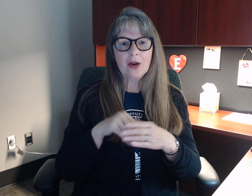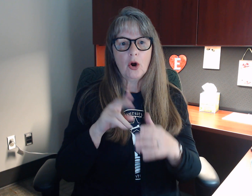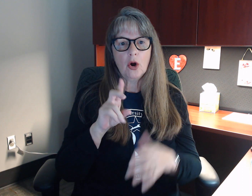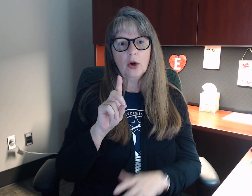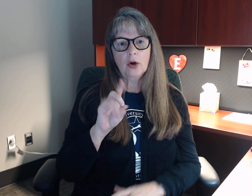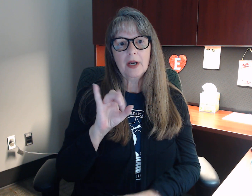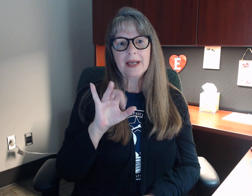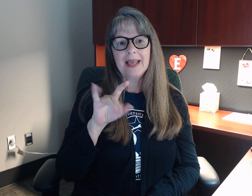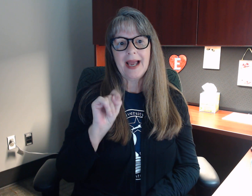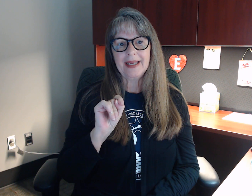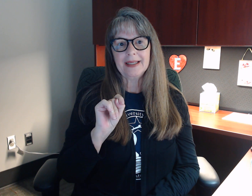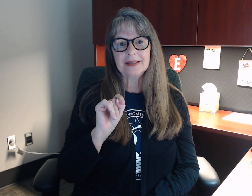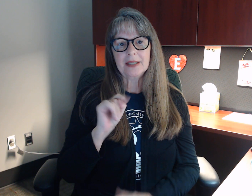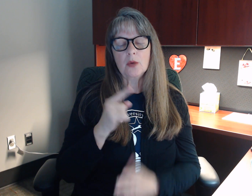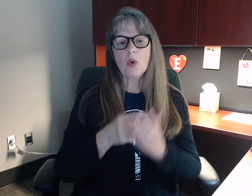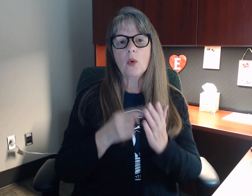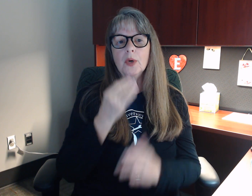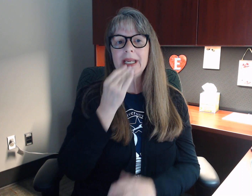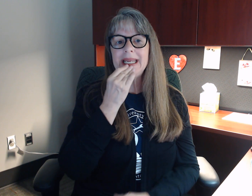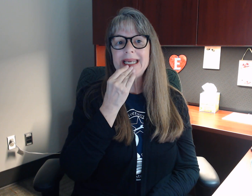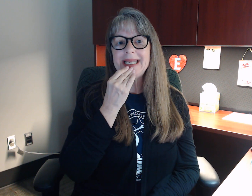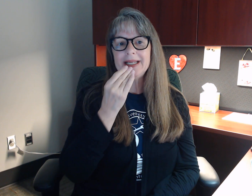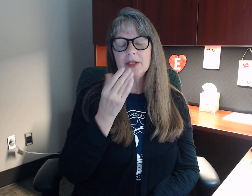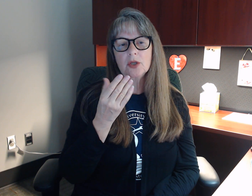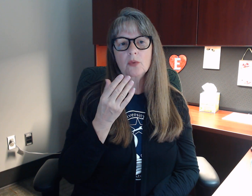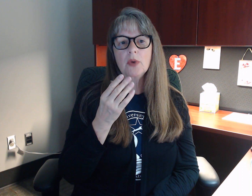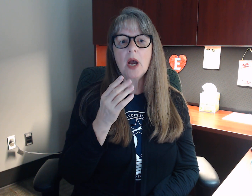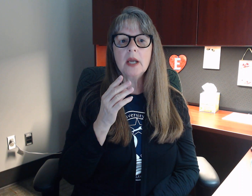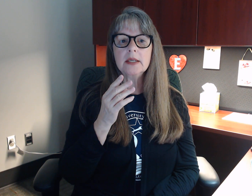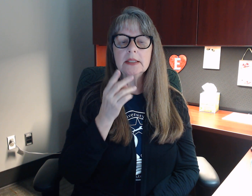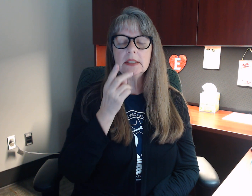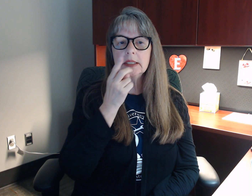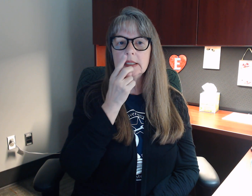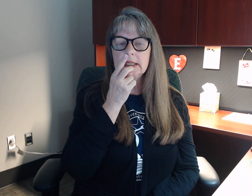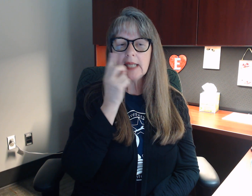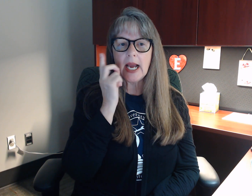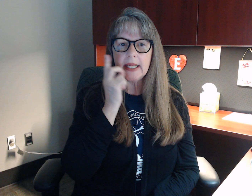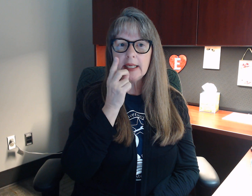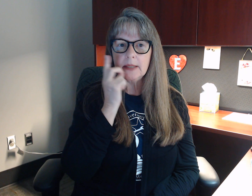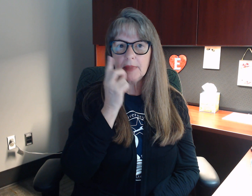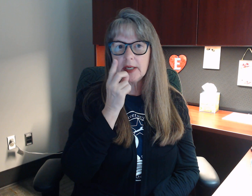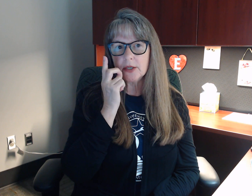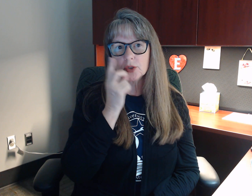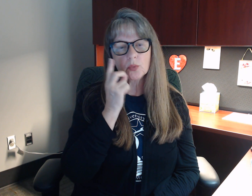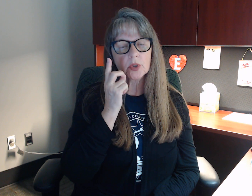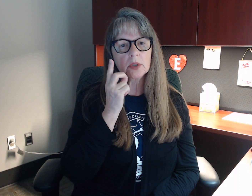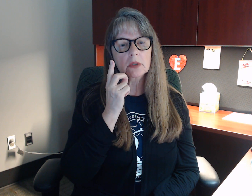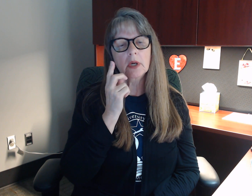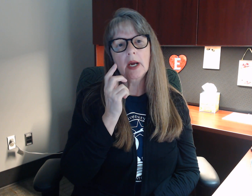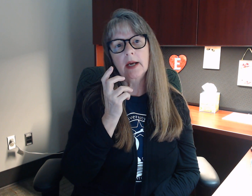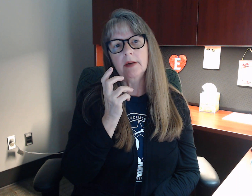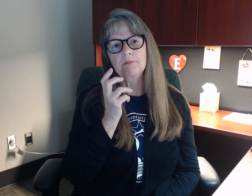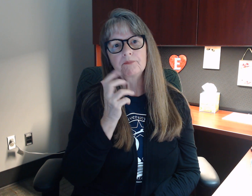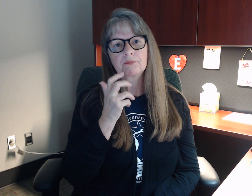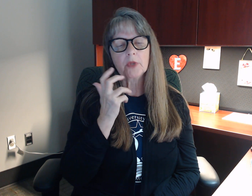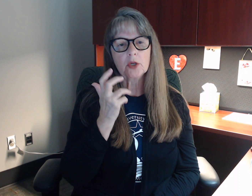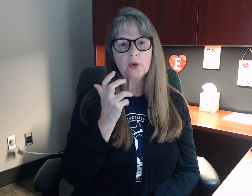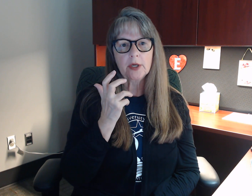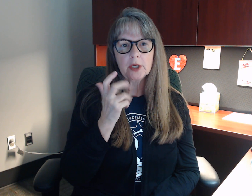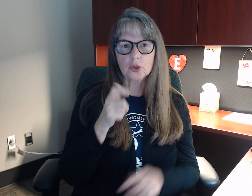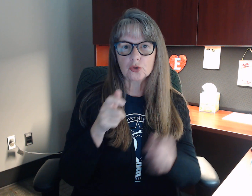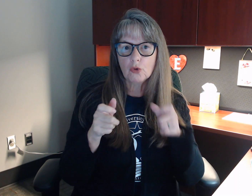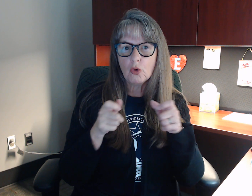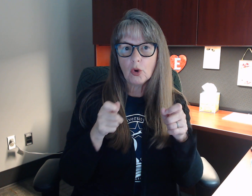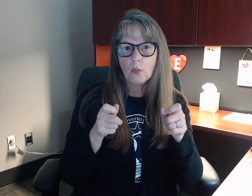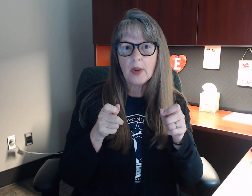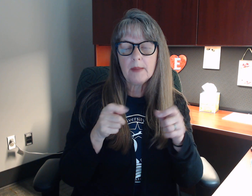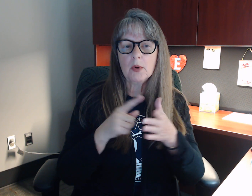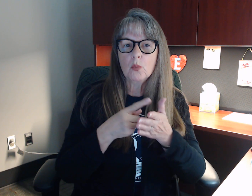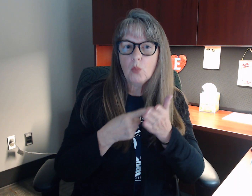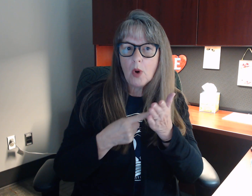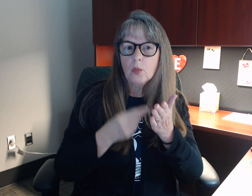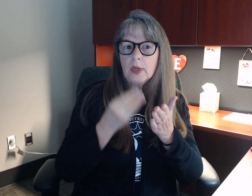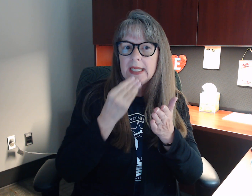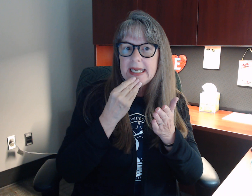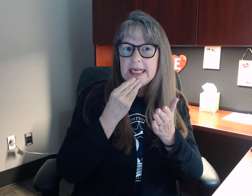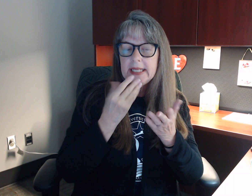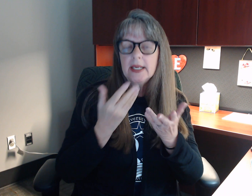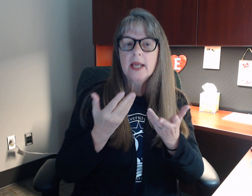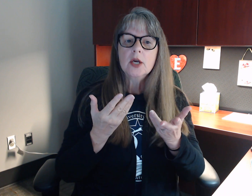our diet and what we're eating. So not diet because we're trying to control our weight, but what we're eating.